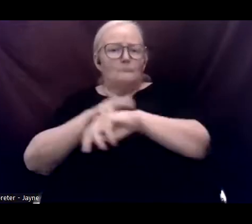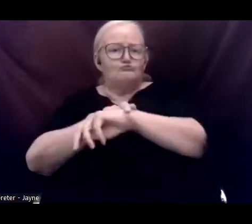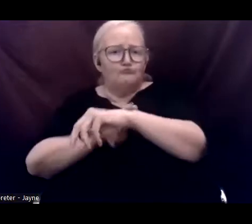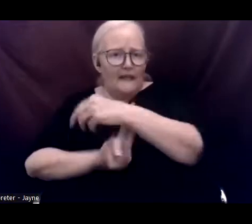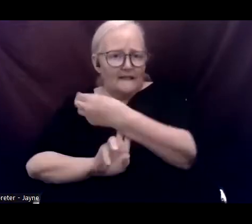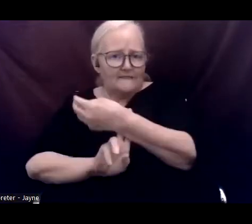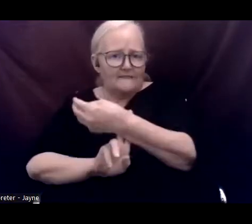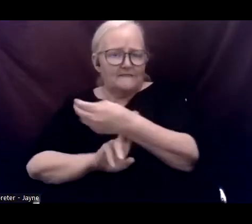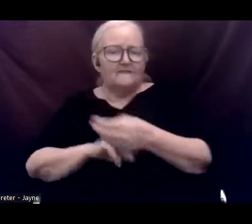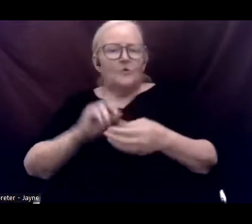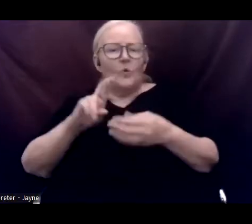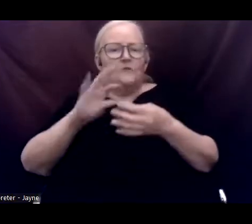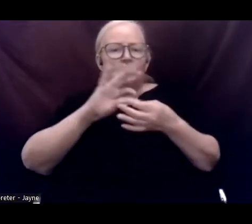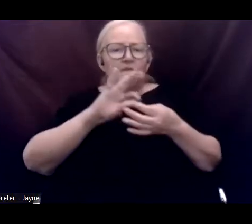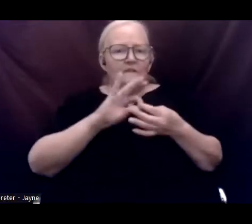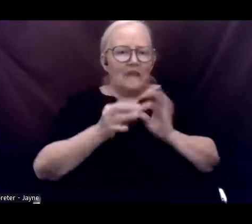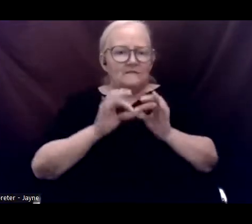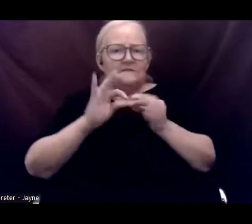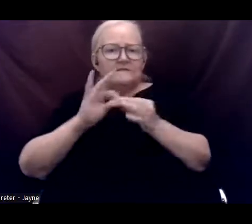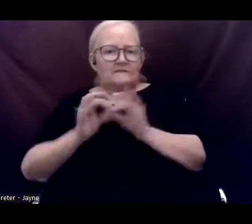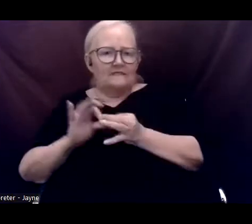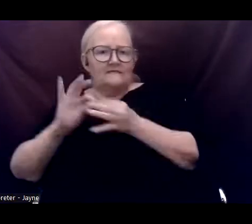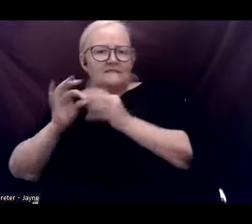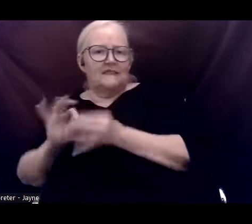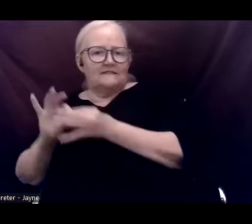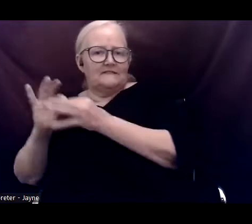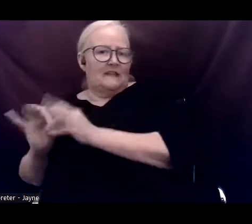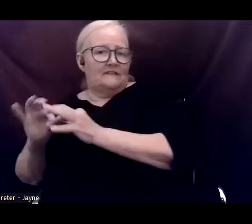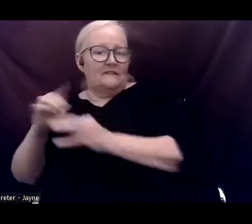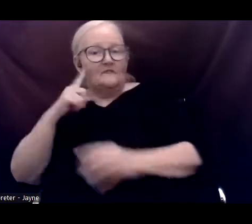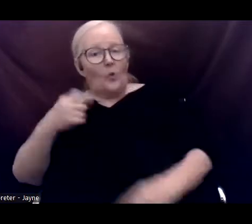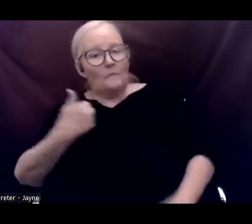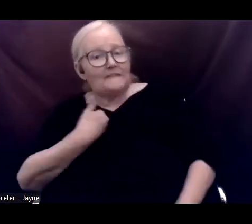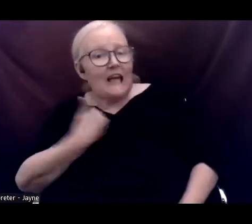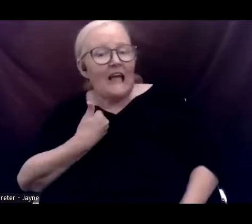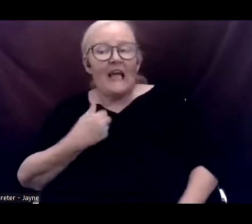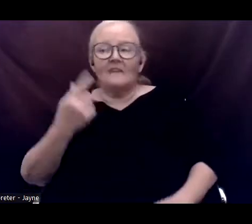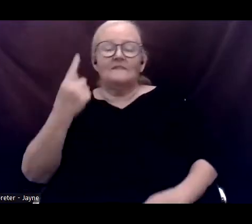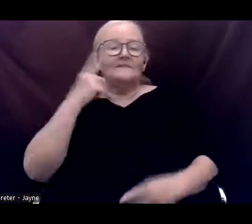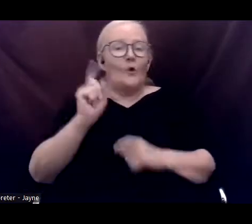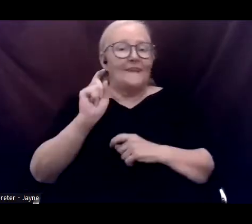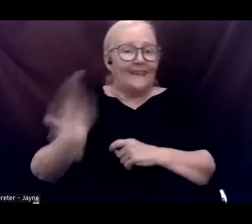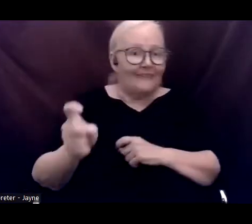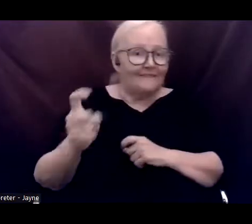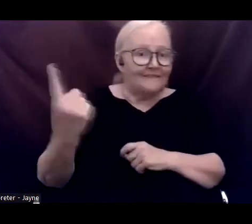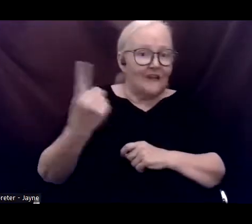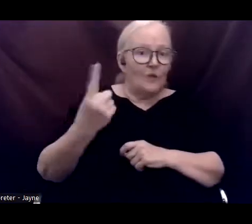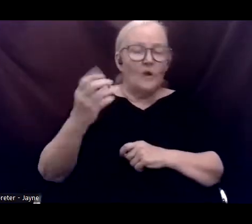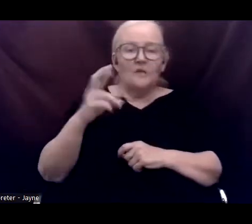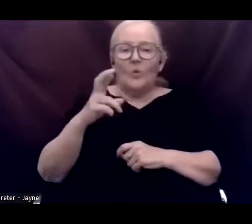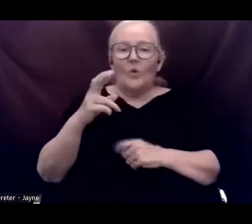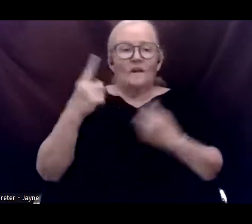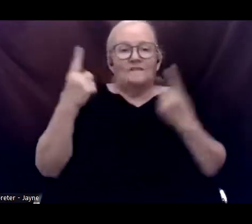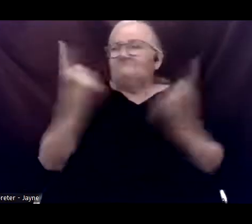knot chain. It could be for yourself. It could be for someone else or some being